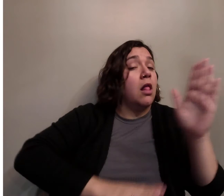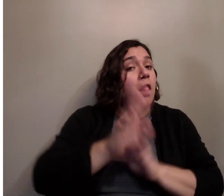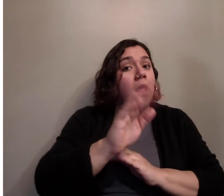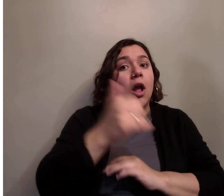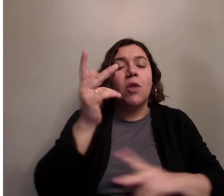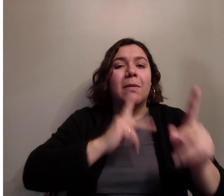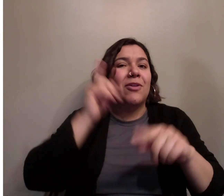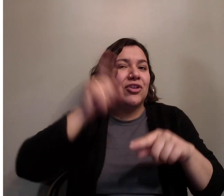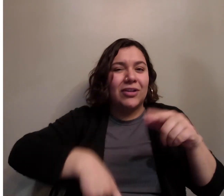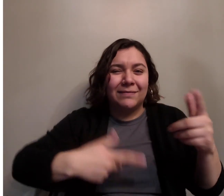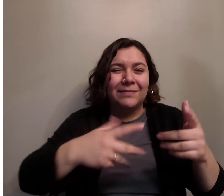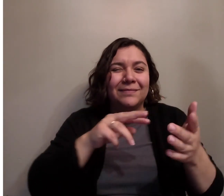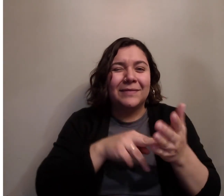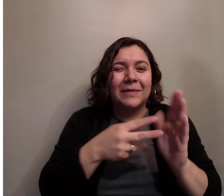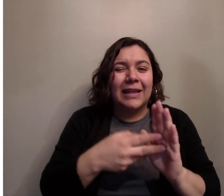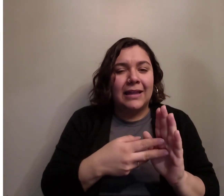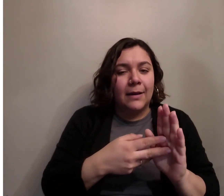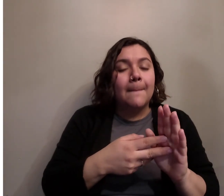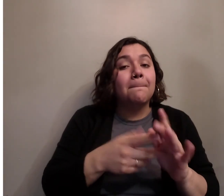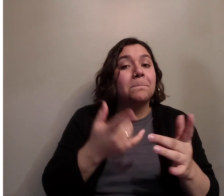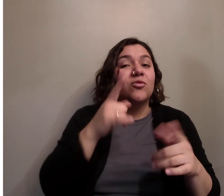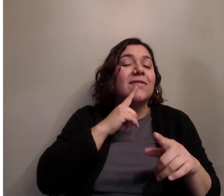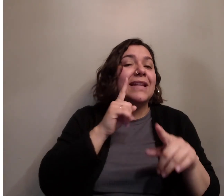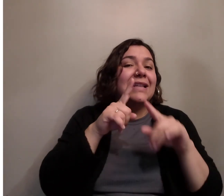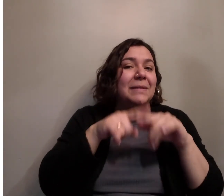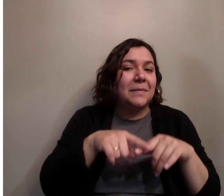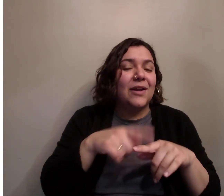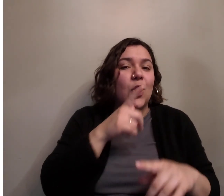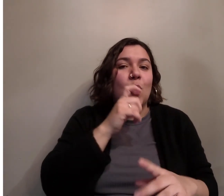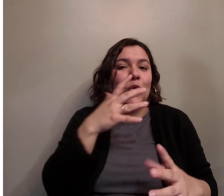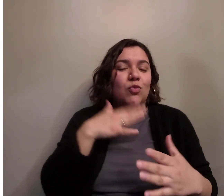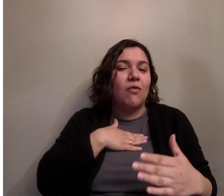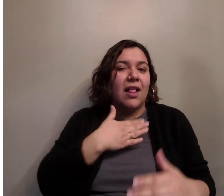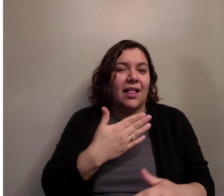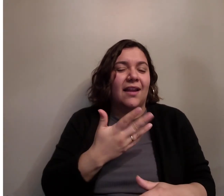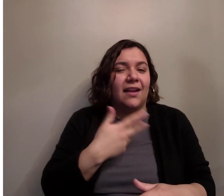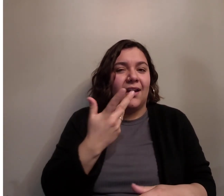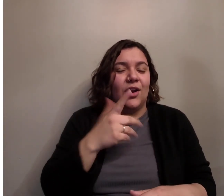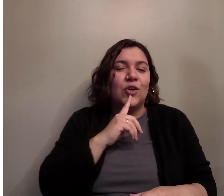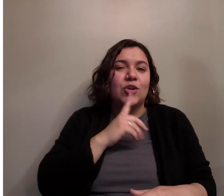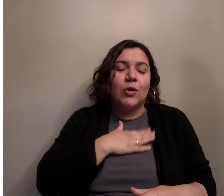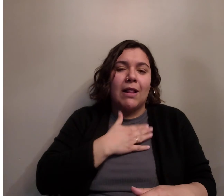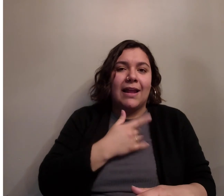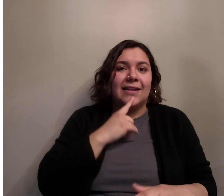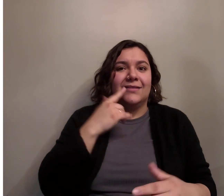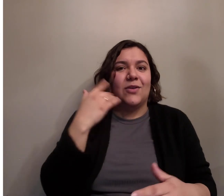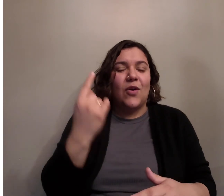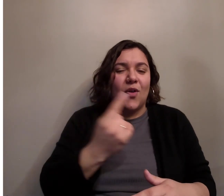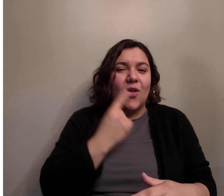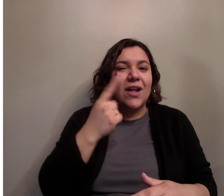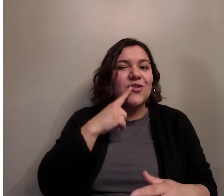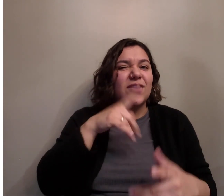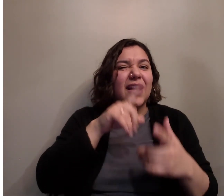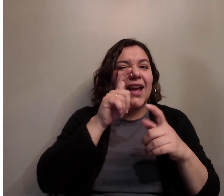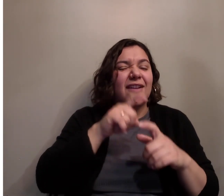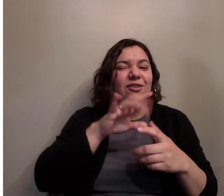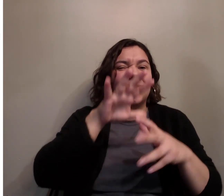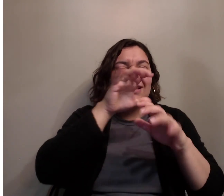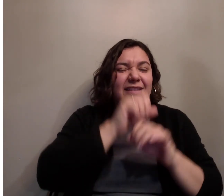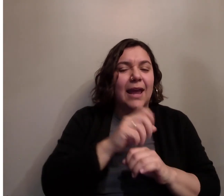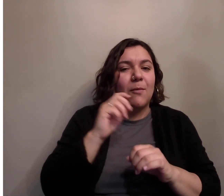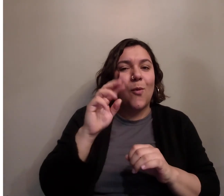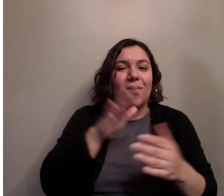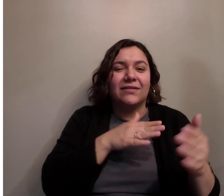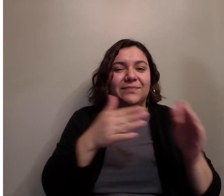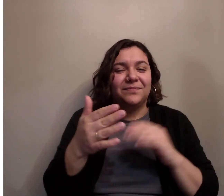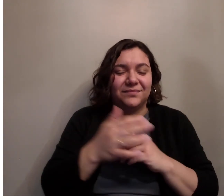skyrocketed herself where other people couldn't. So it's going to just depend on who is willing. It's just constantly,